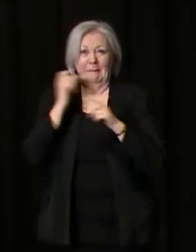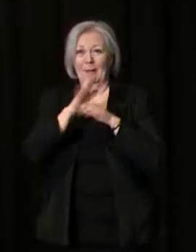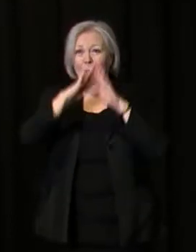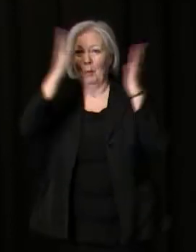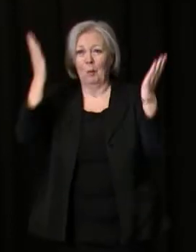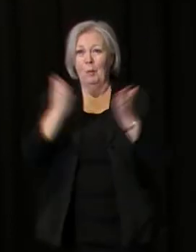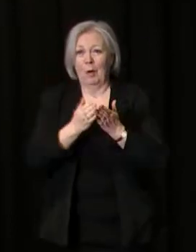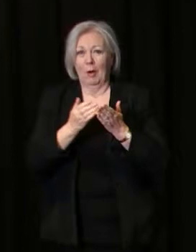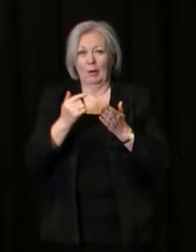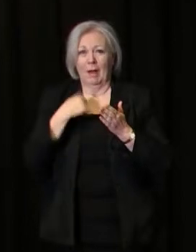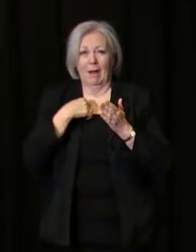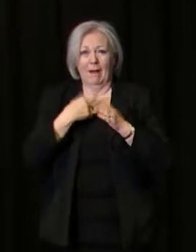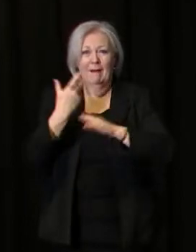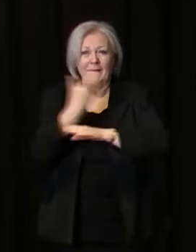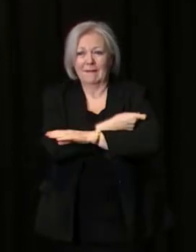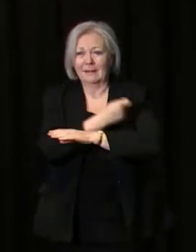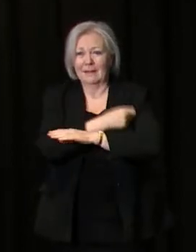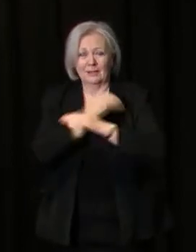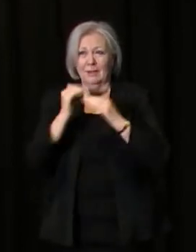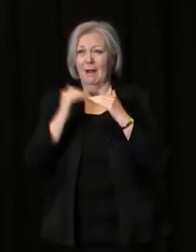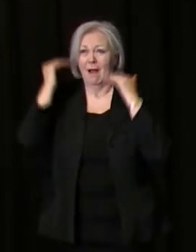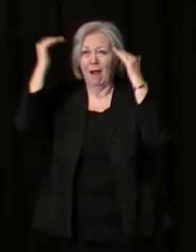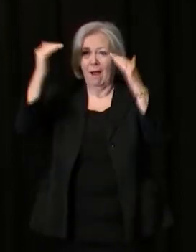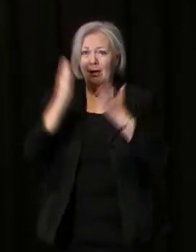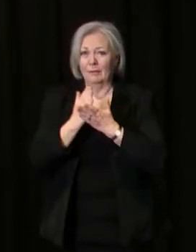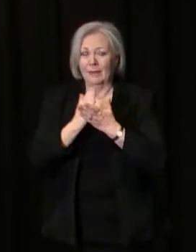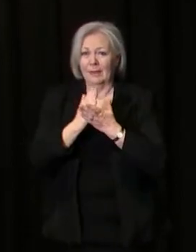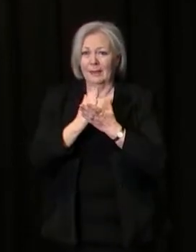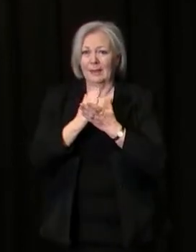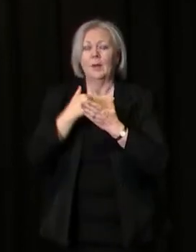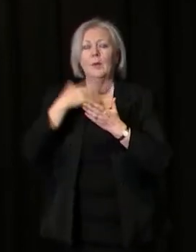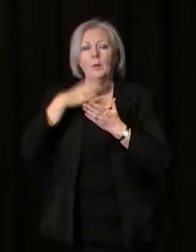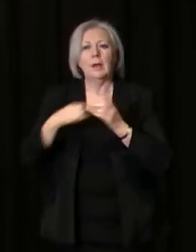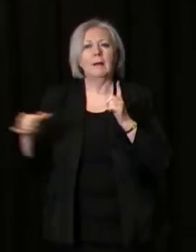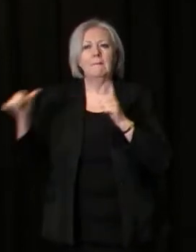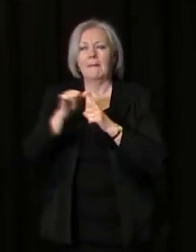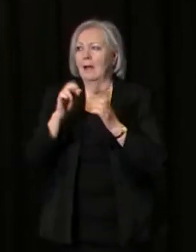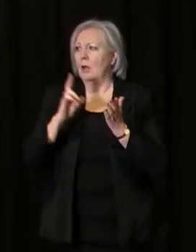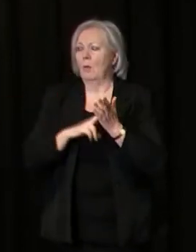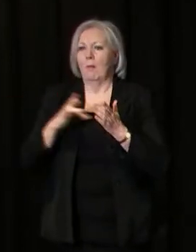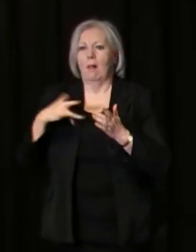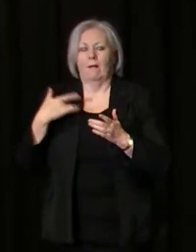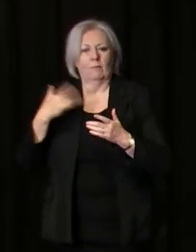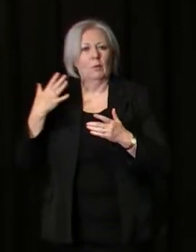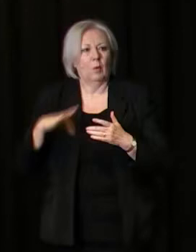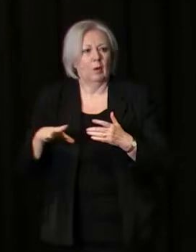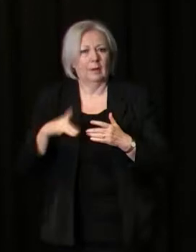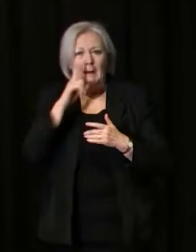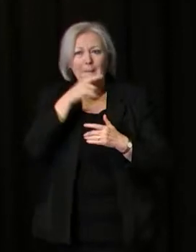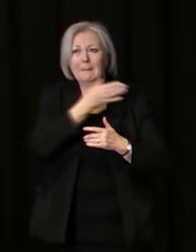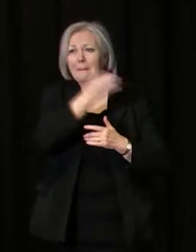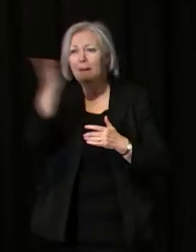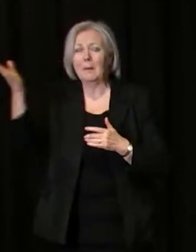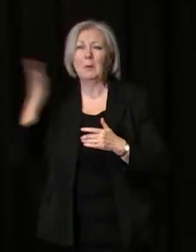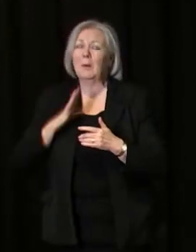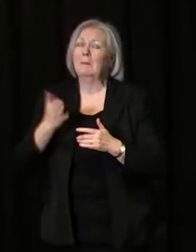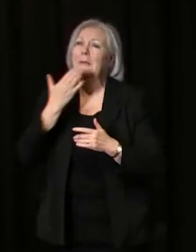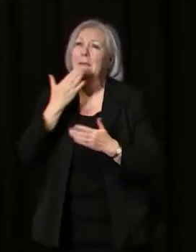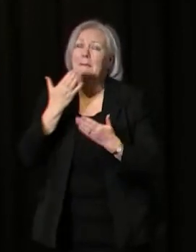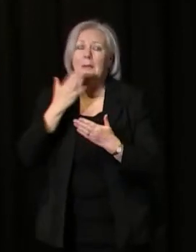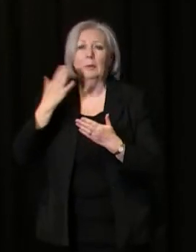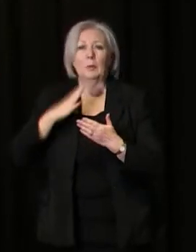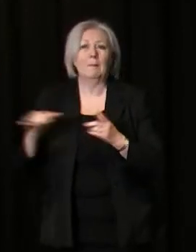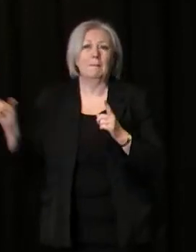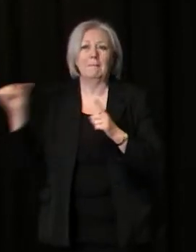And we've got to normalise this. People have got to get back to normal. And that's what people are yearning for. And that's what we aim